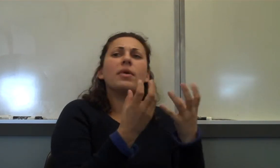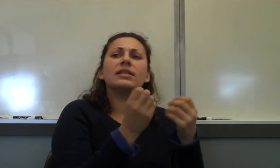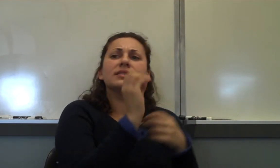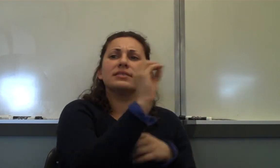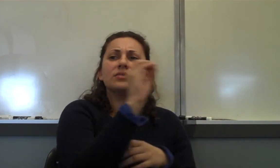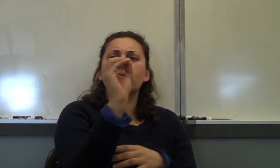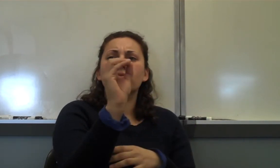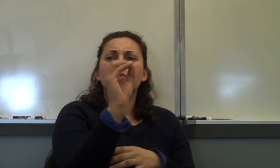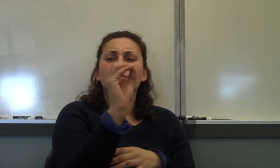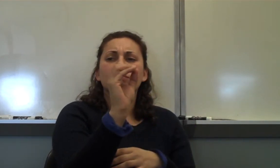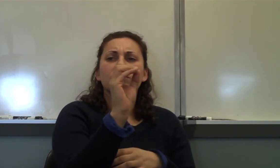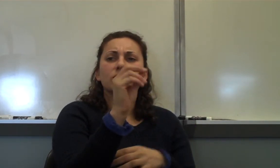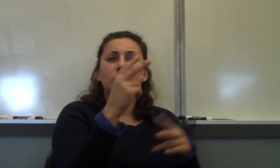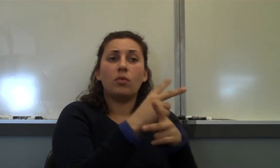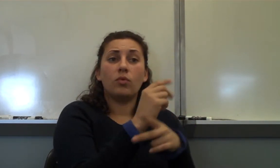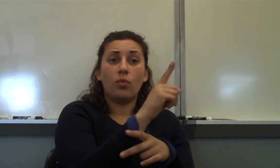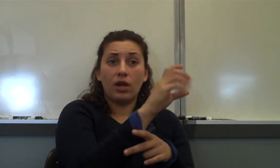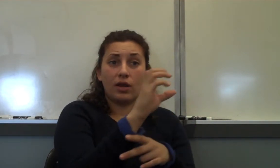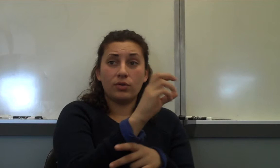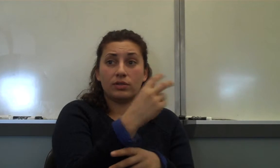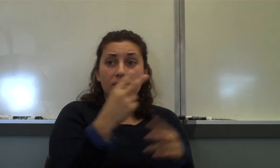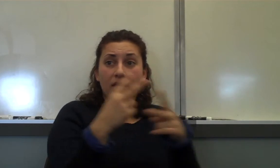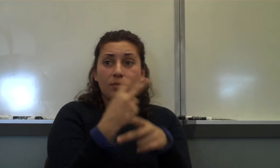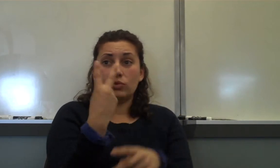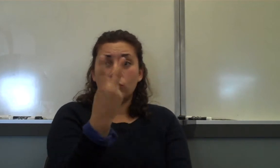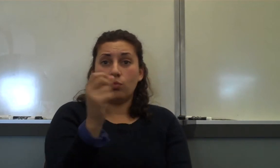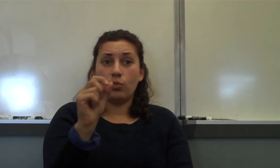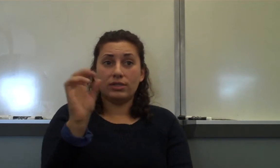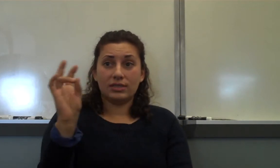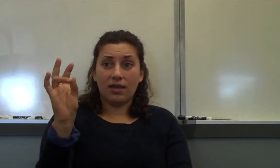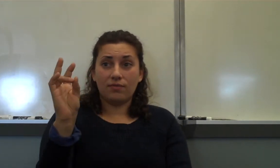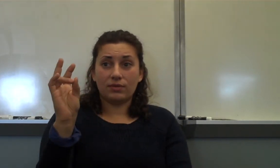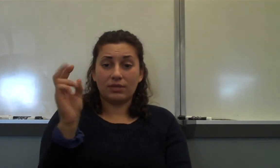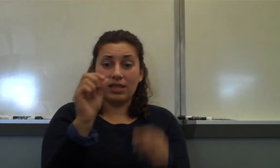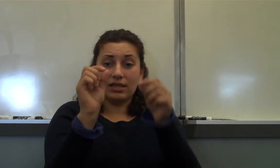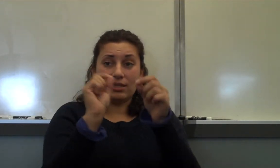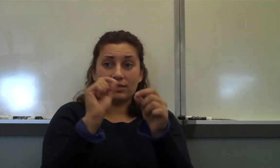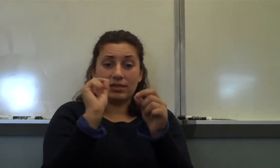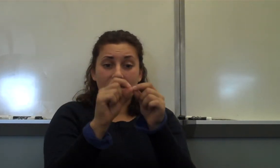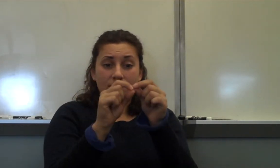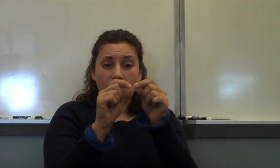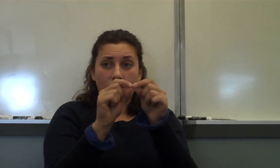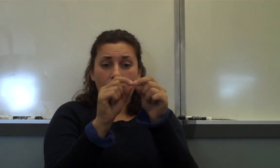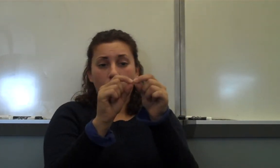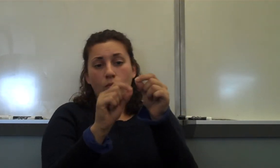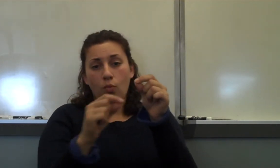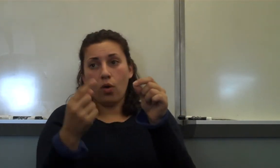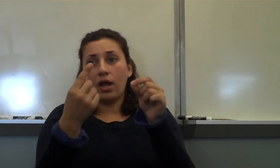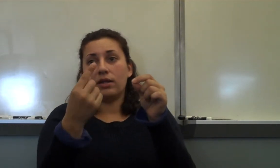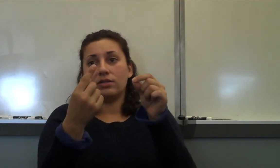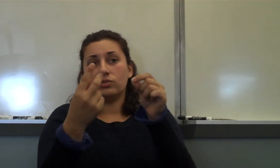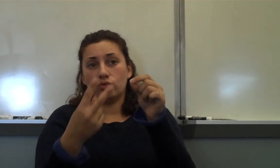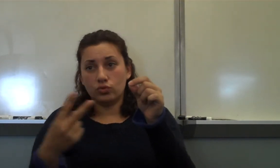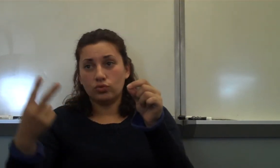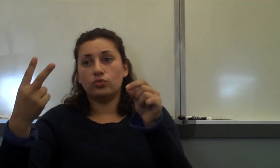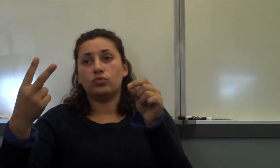we multiplied 100 by 2.7, and effectively we shifted the decimal point 2 to the right. This was a shift of 1 to the